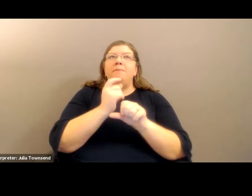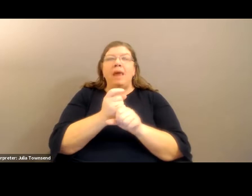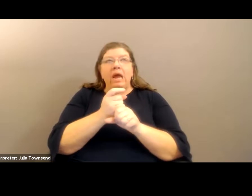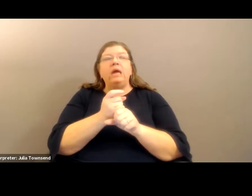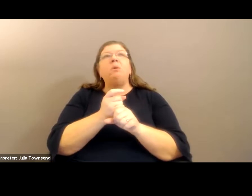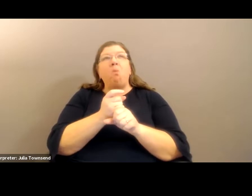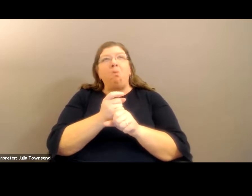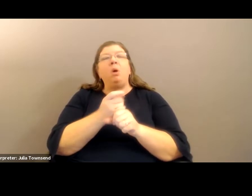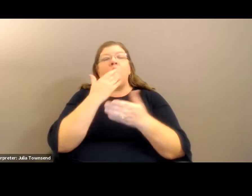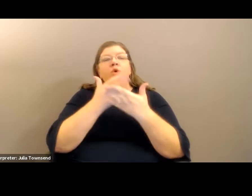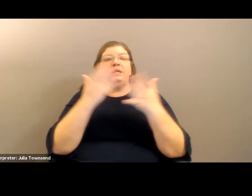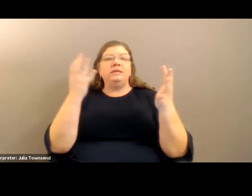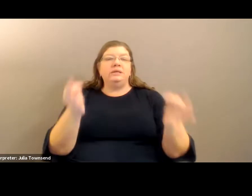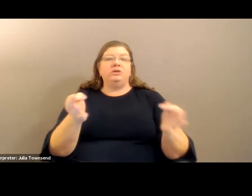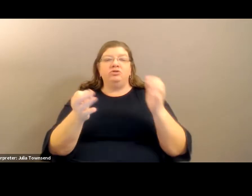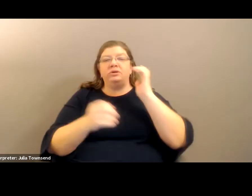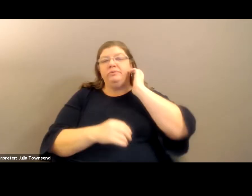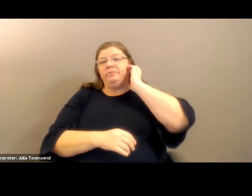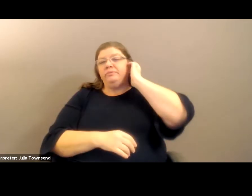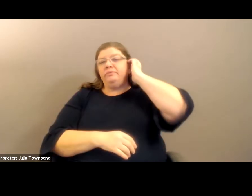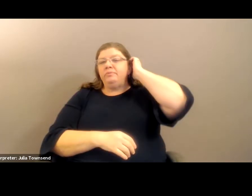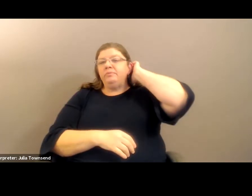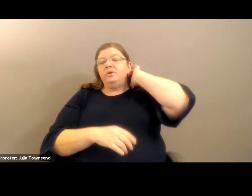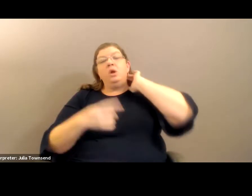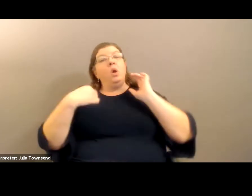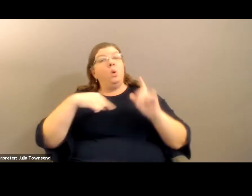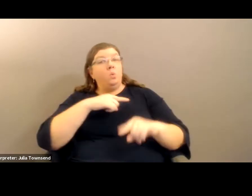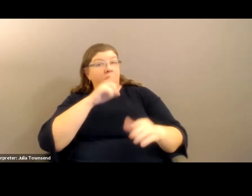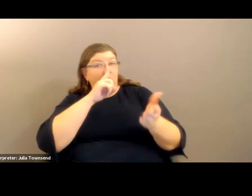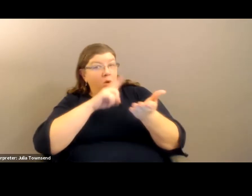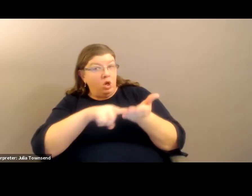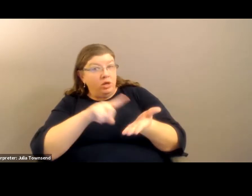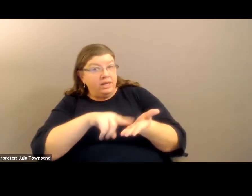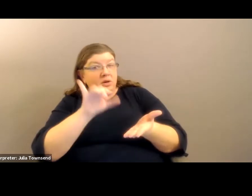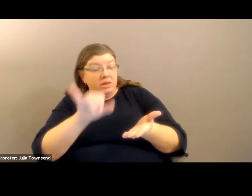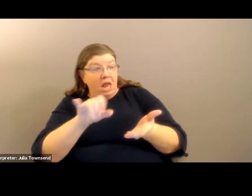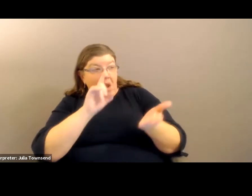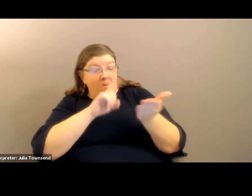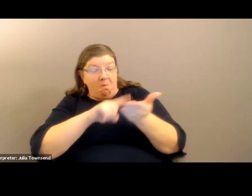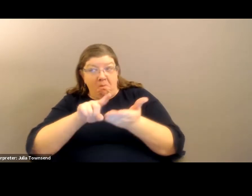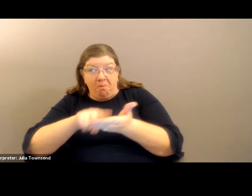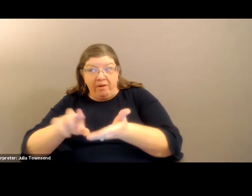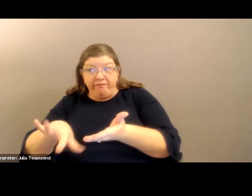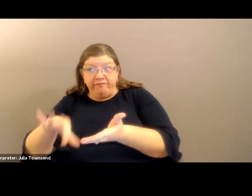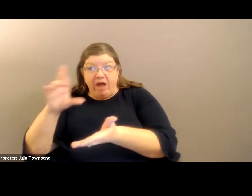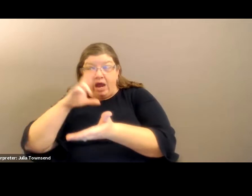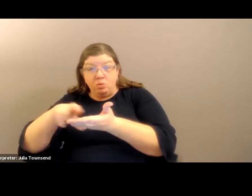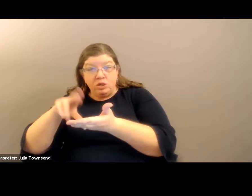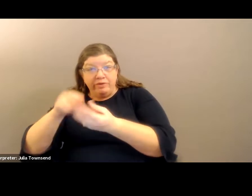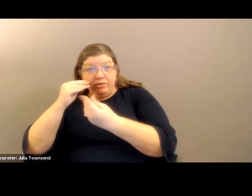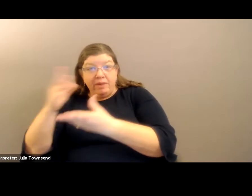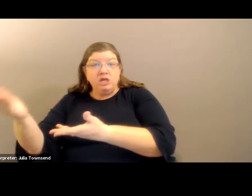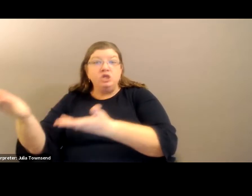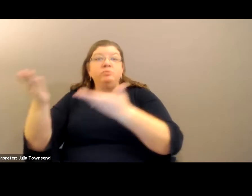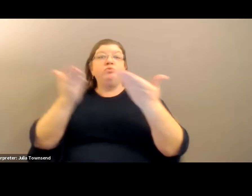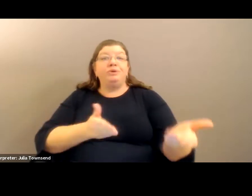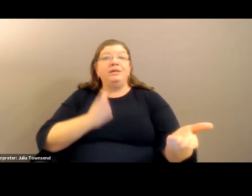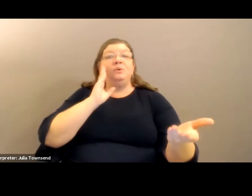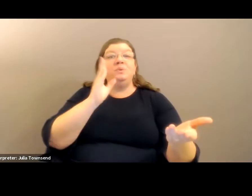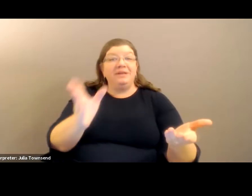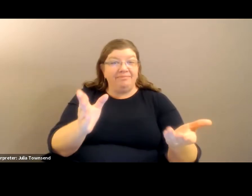decision. We will definitely look into that and bring any research or information regarding that.